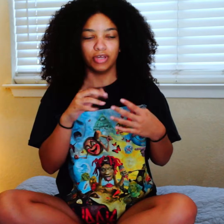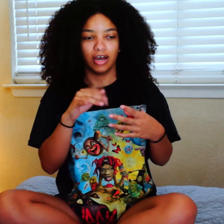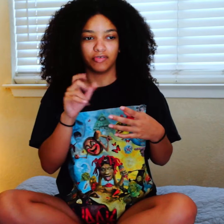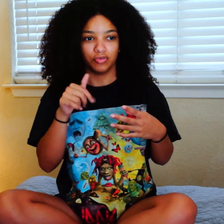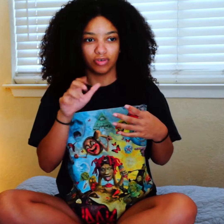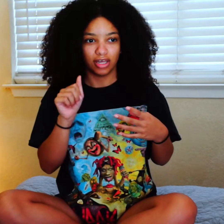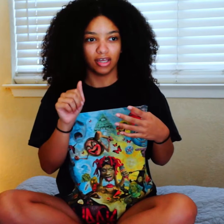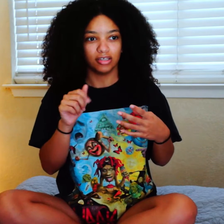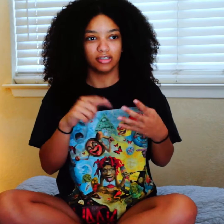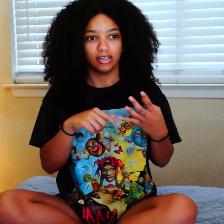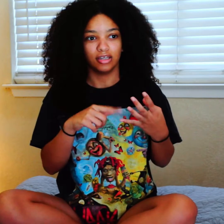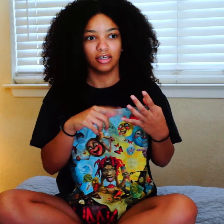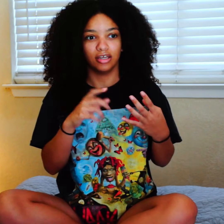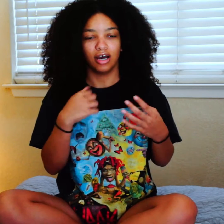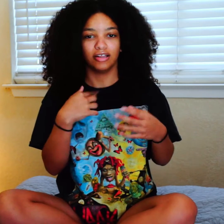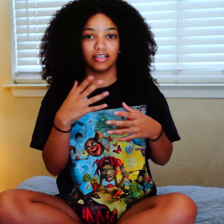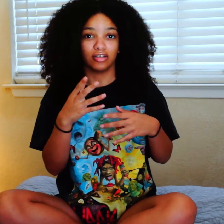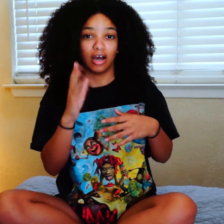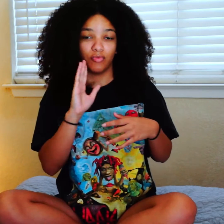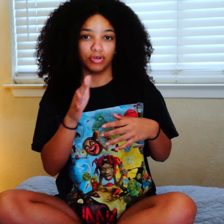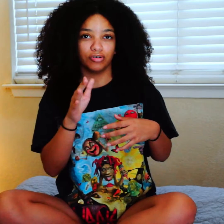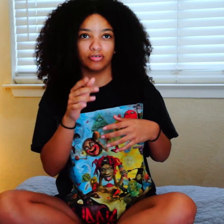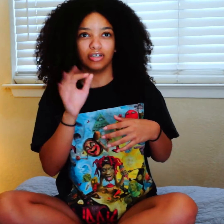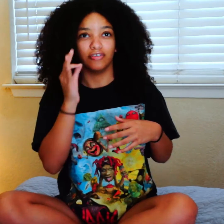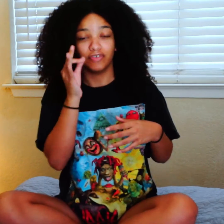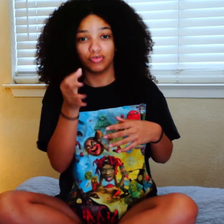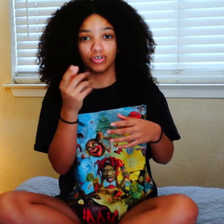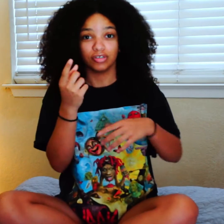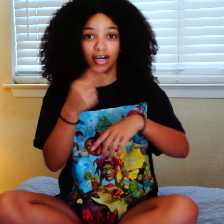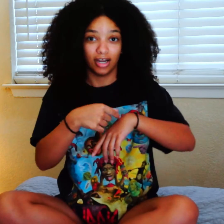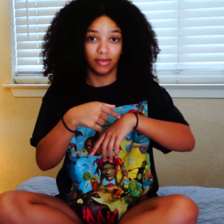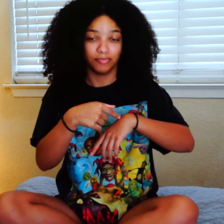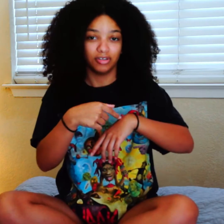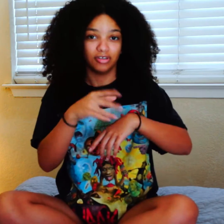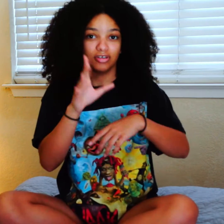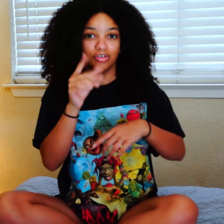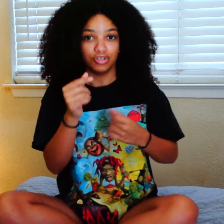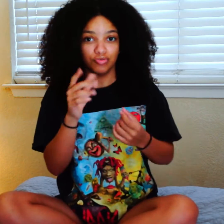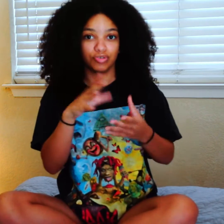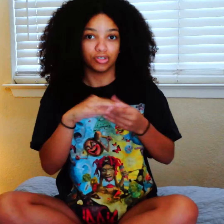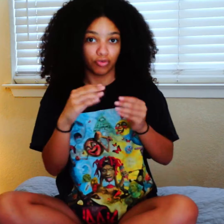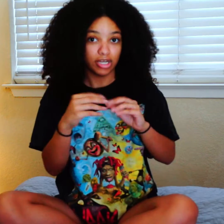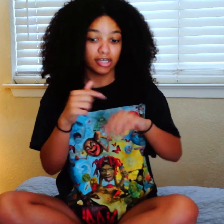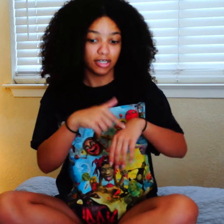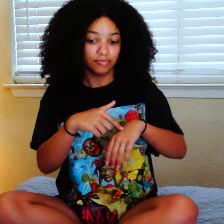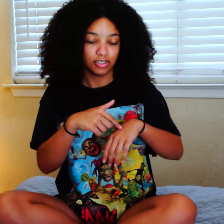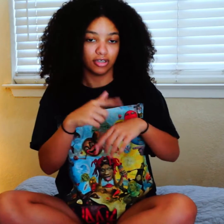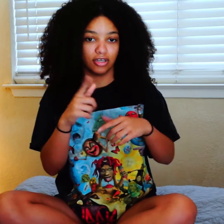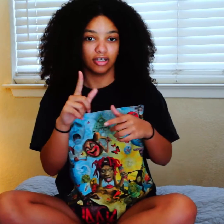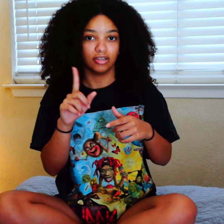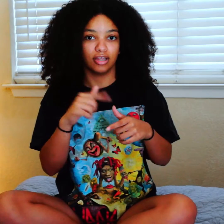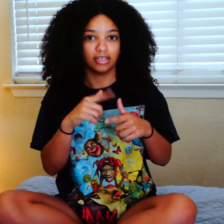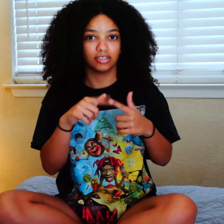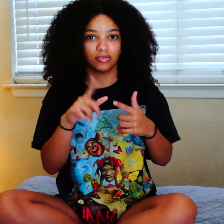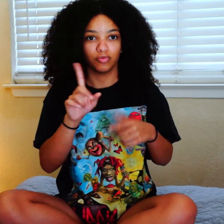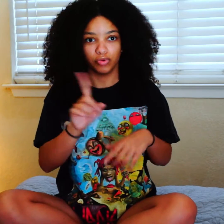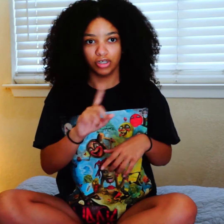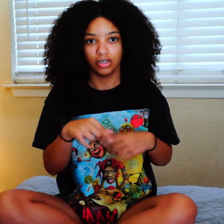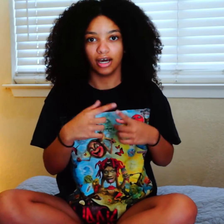have Q&As, and then I will in the future times do story times, and that's when I will